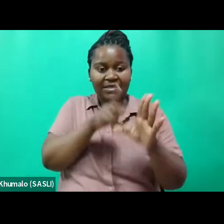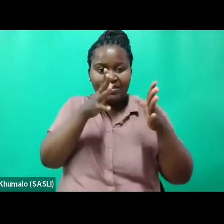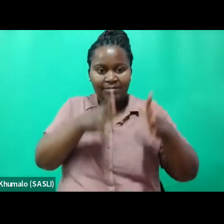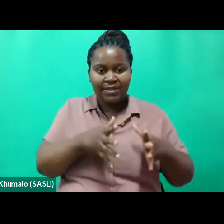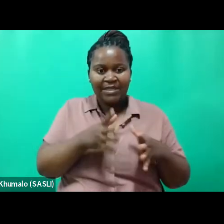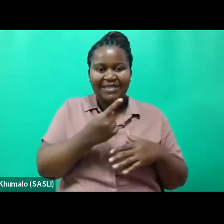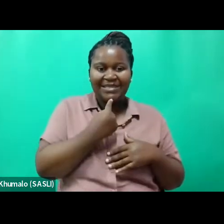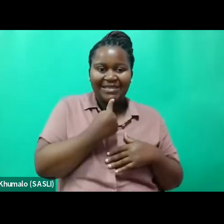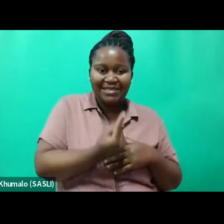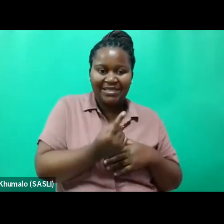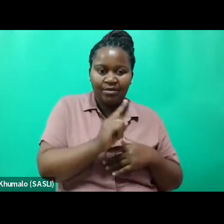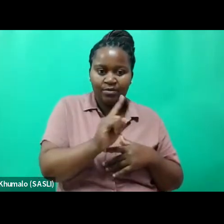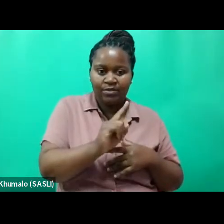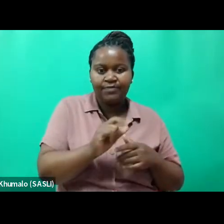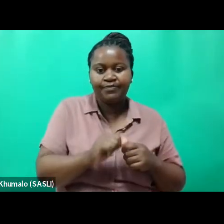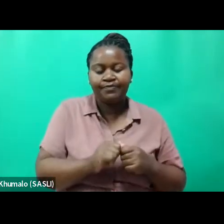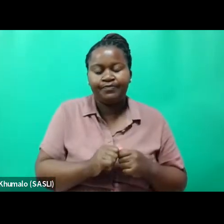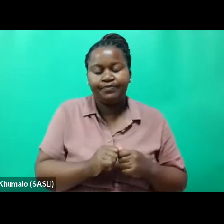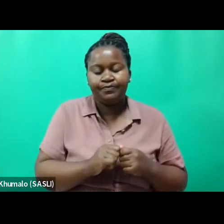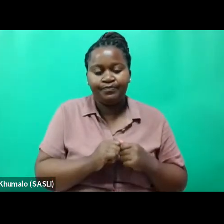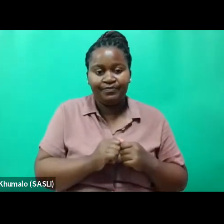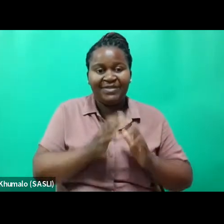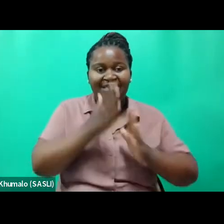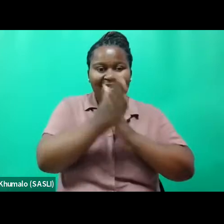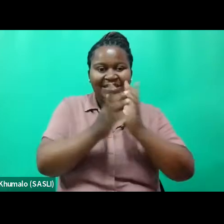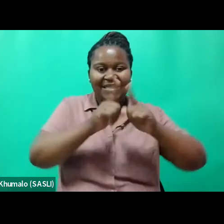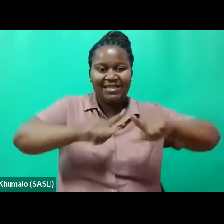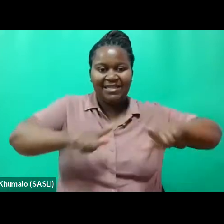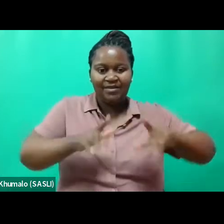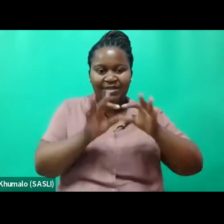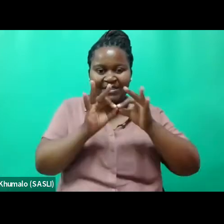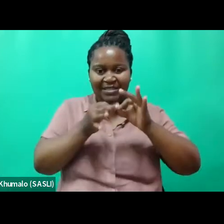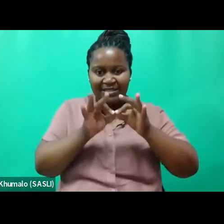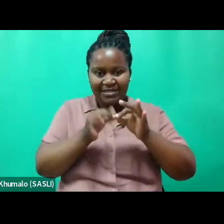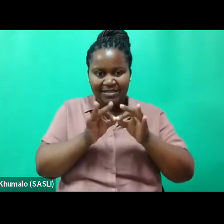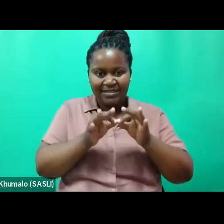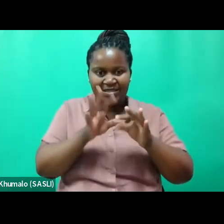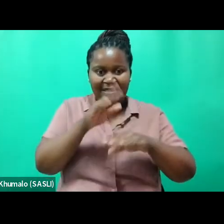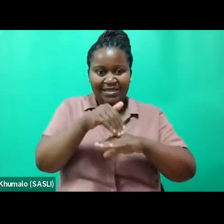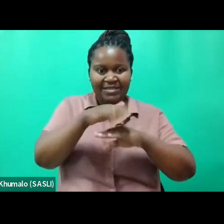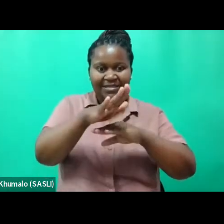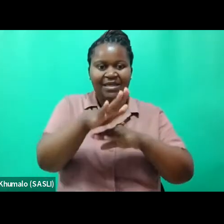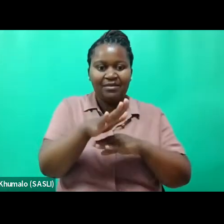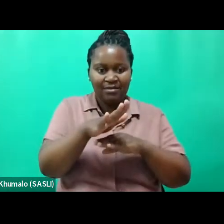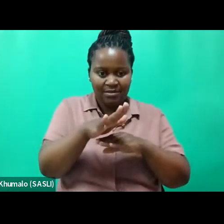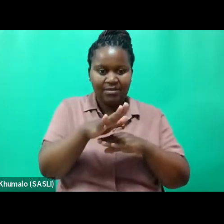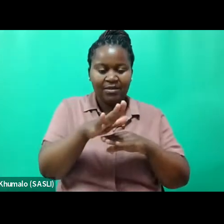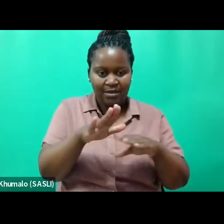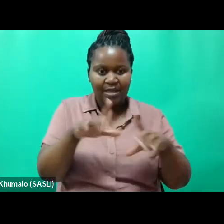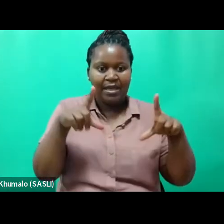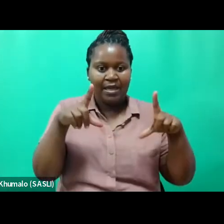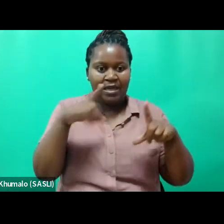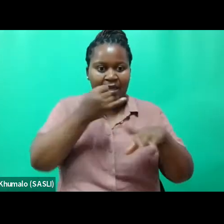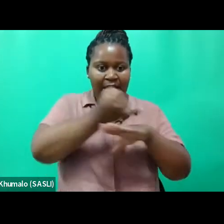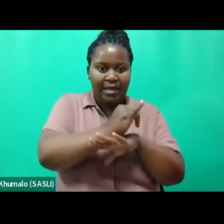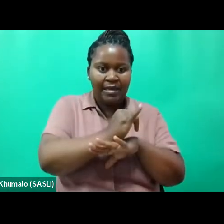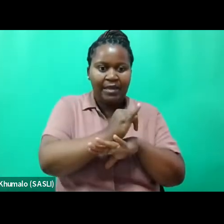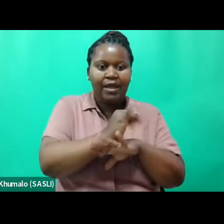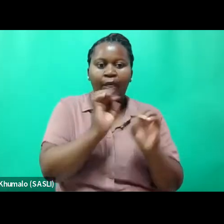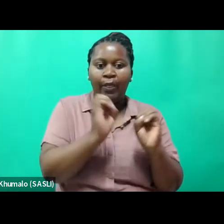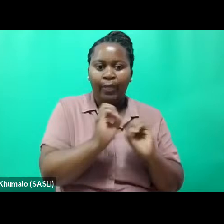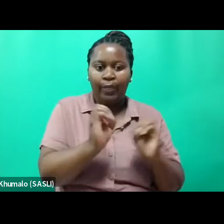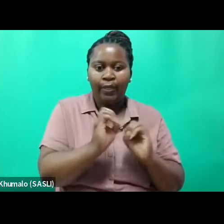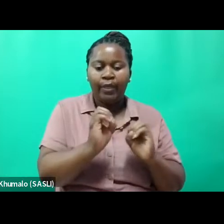that sign language interpreters may not be sent on time. And on that point, they